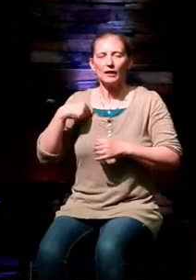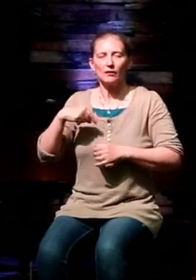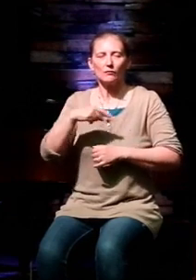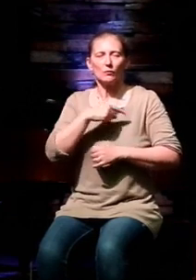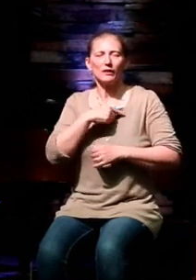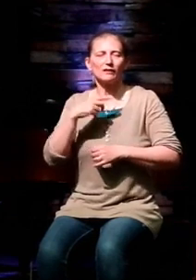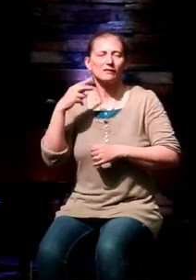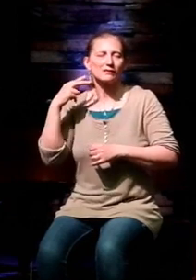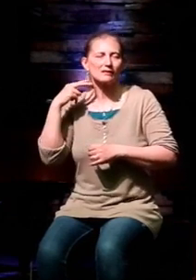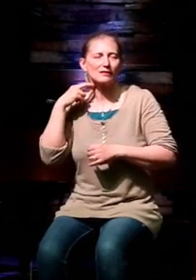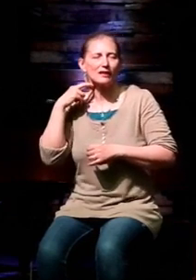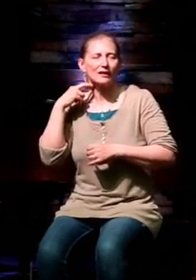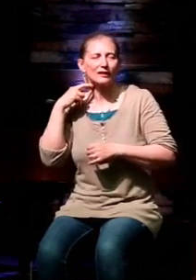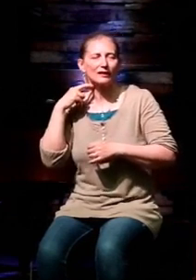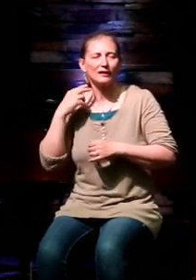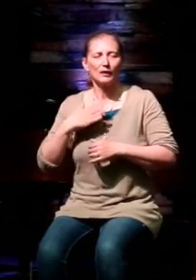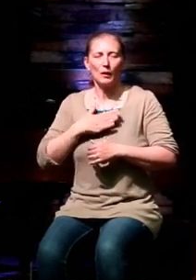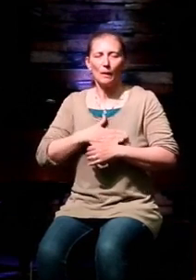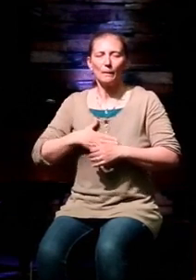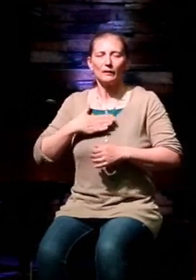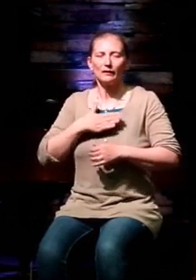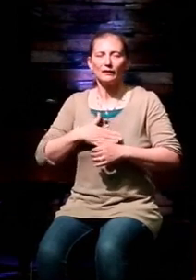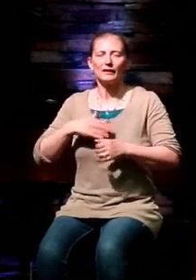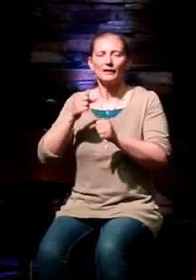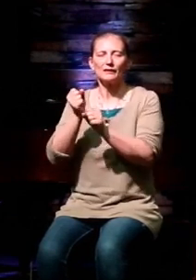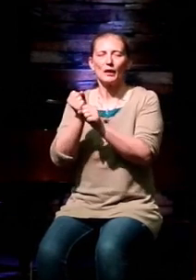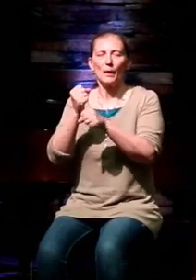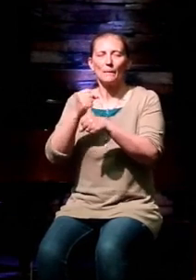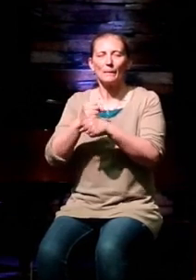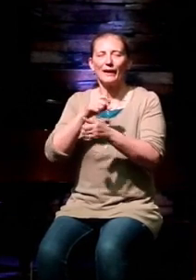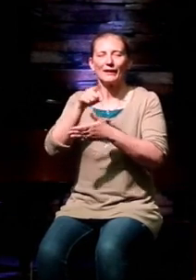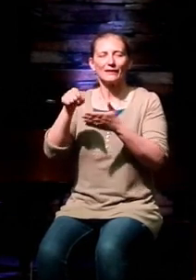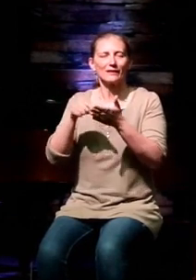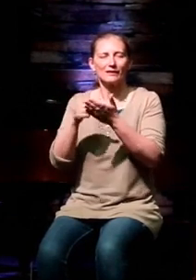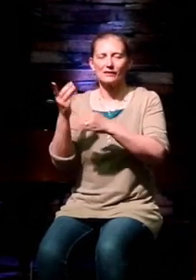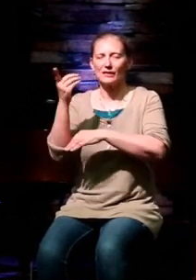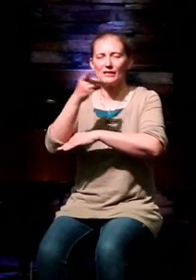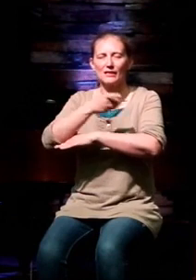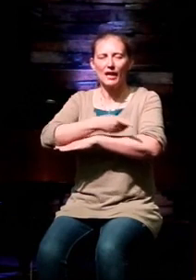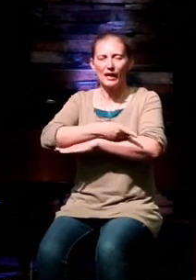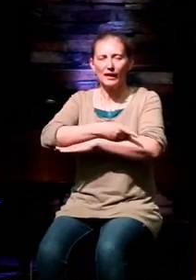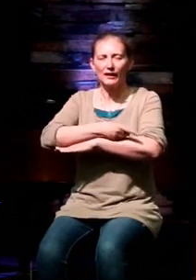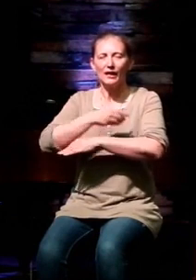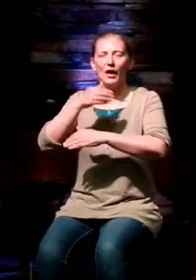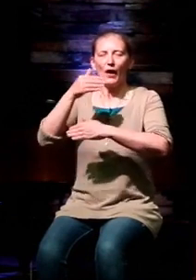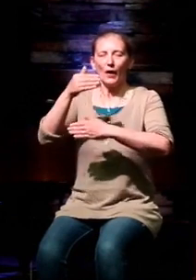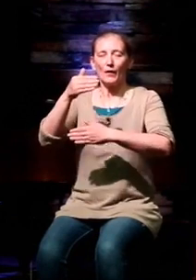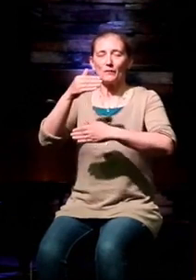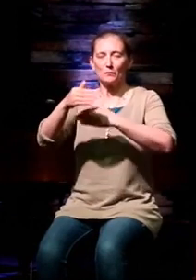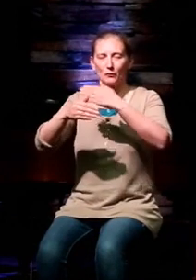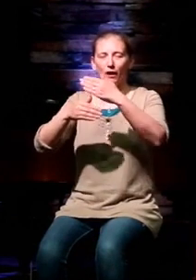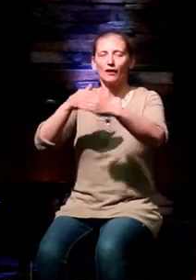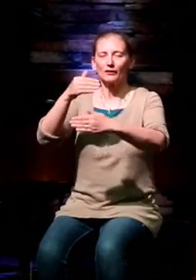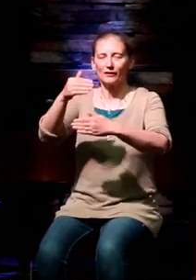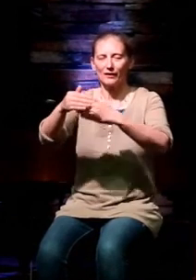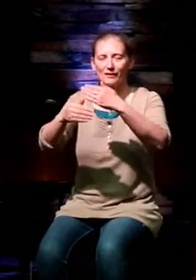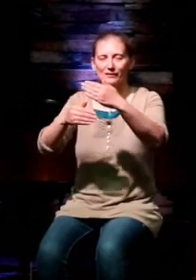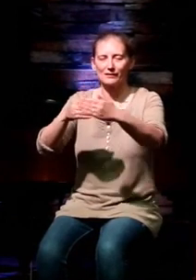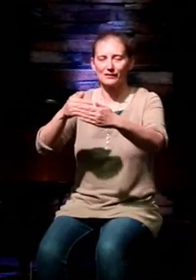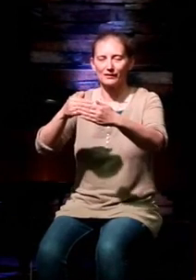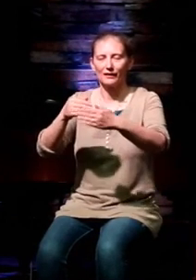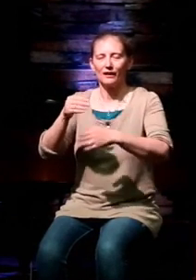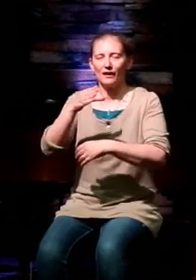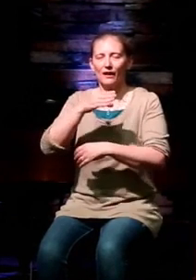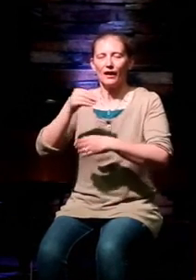them. Help us to realize, Lord God, that we're powerless on our own. But we thank you that your Holy Spirit is more